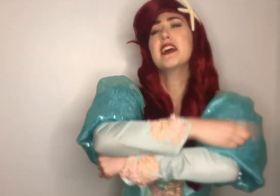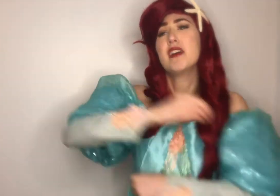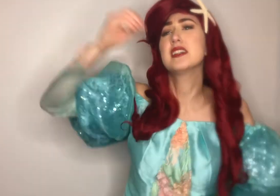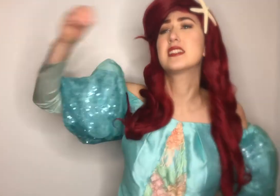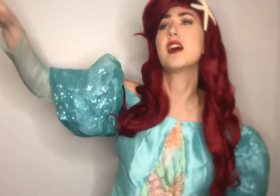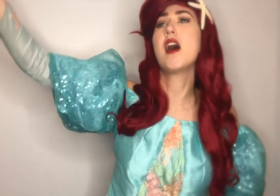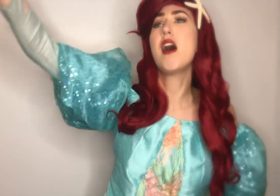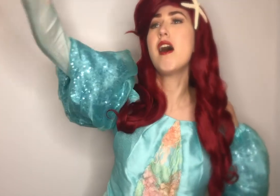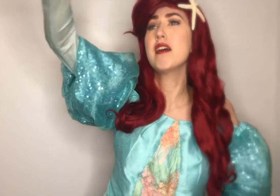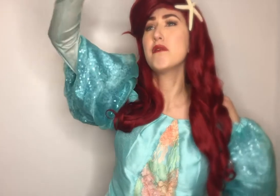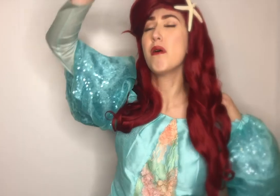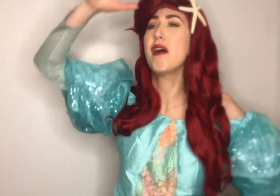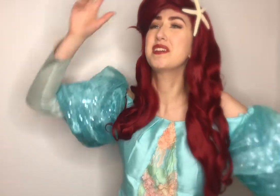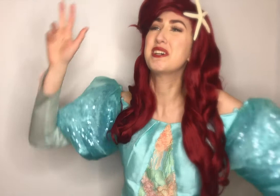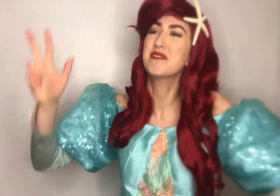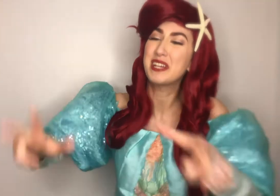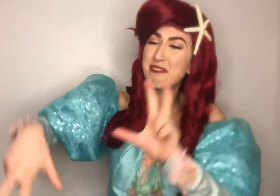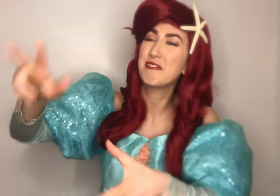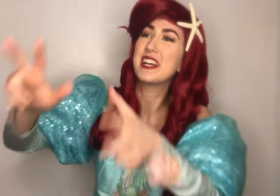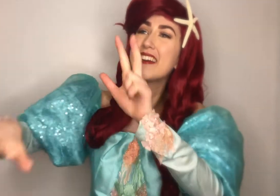the sun, wandering free.